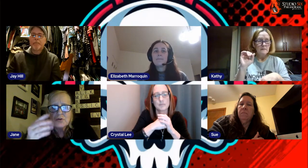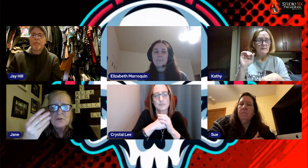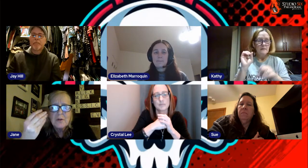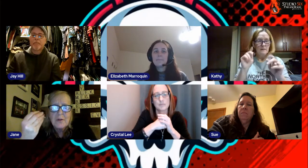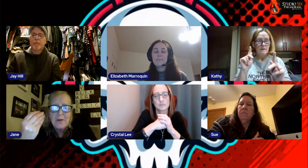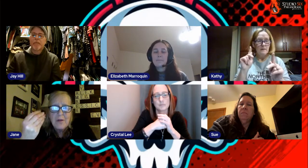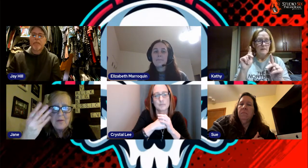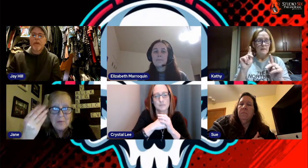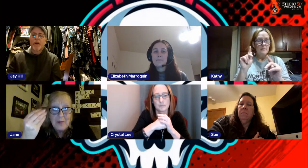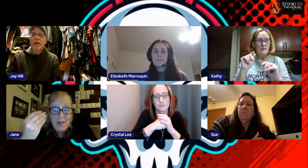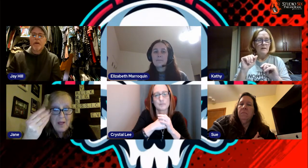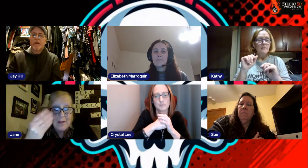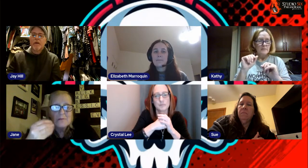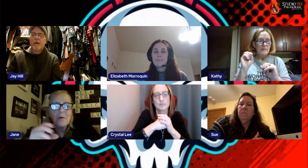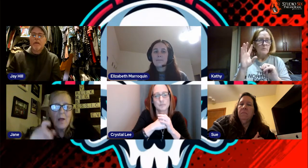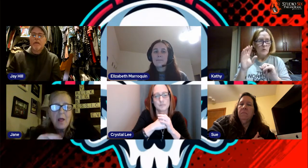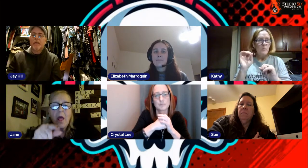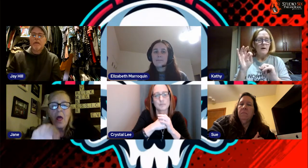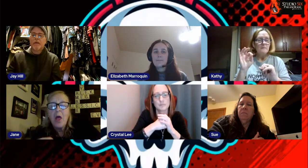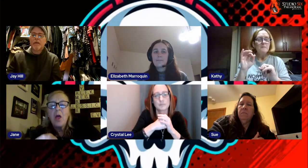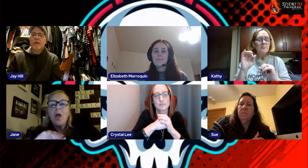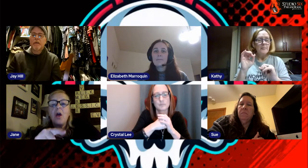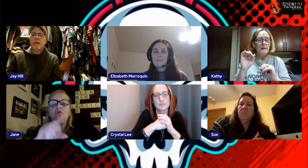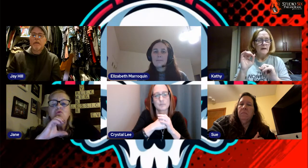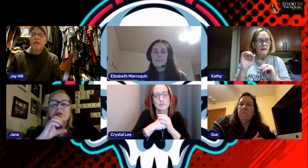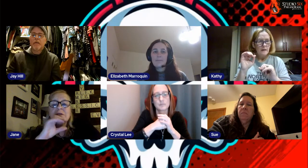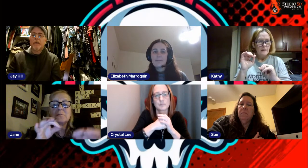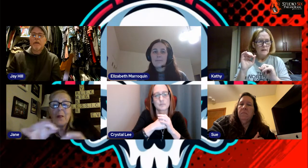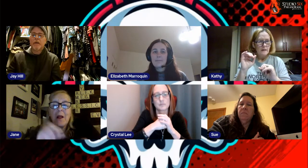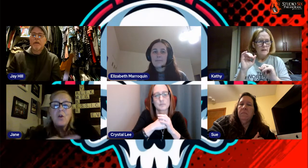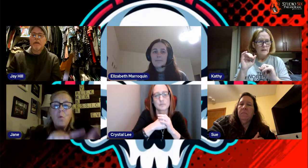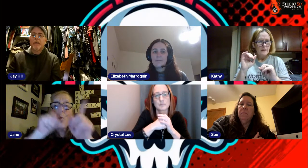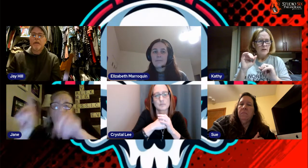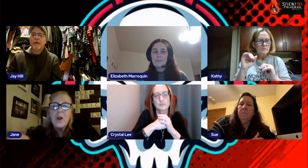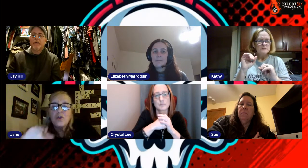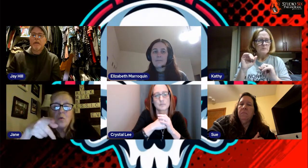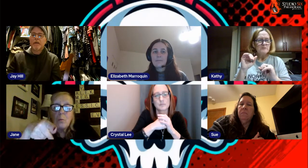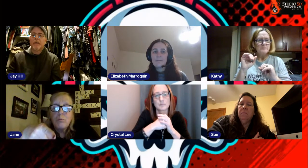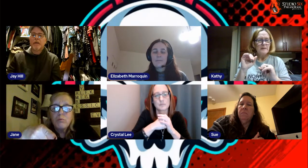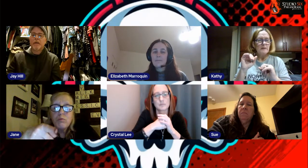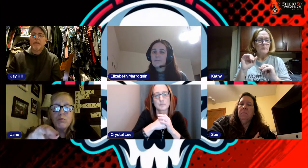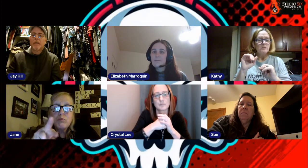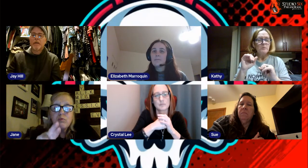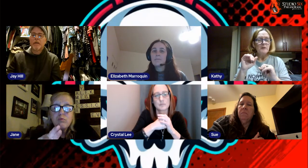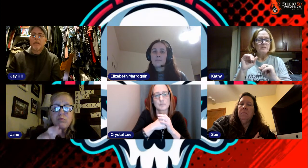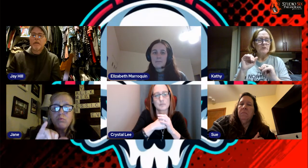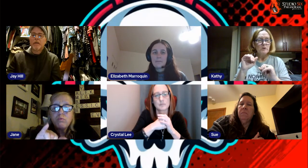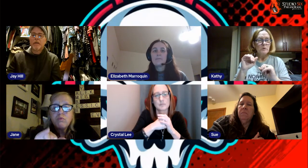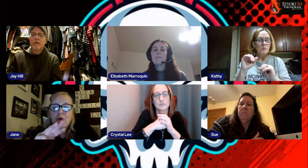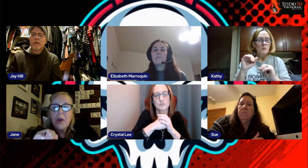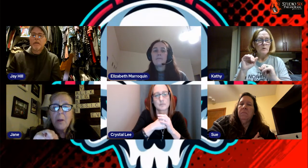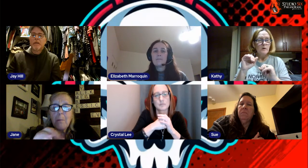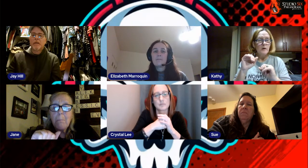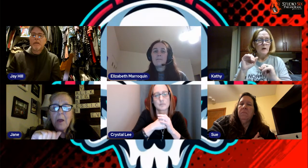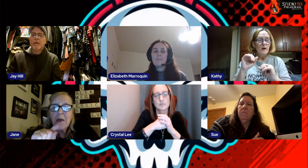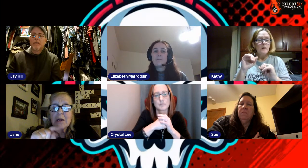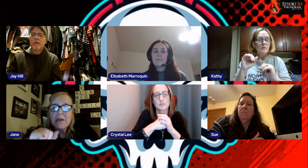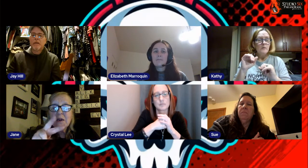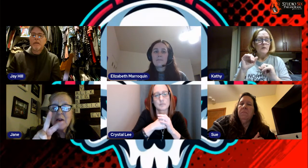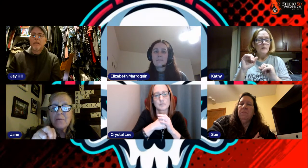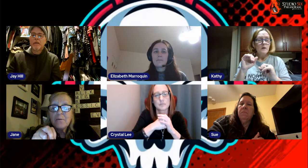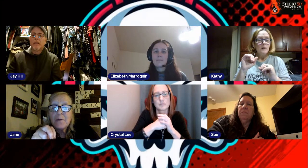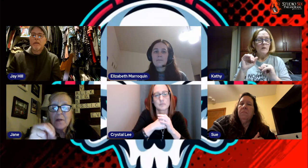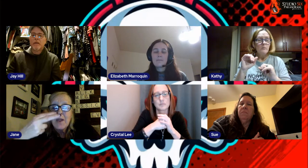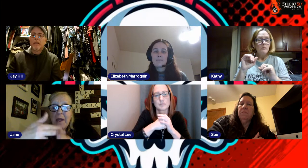Okay. The light would go off. Right. Crystal was explaining when she went to